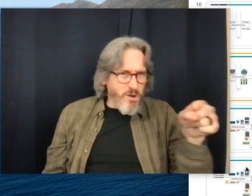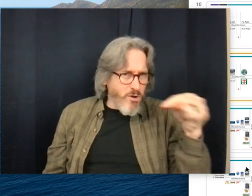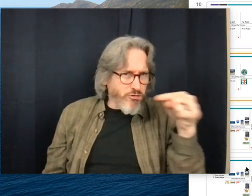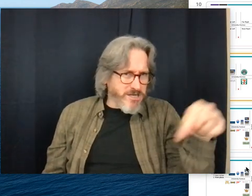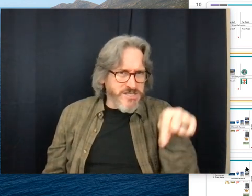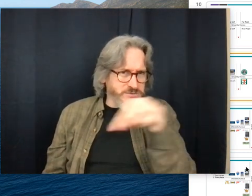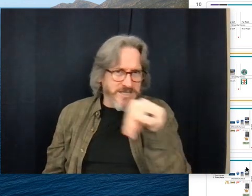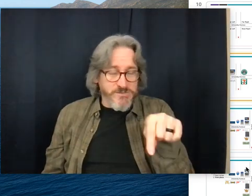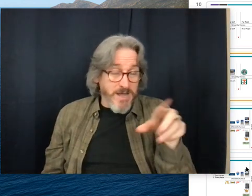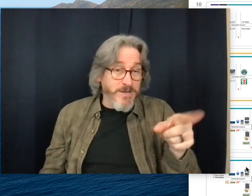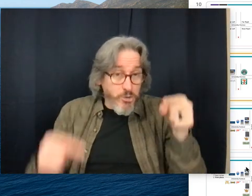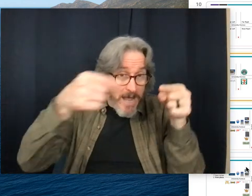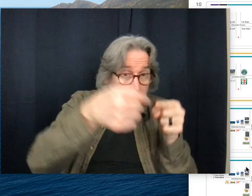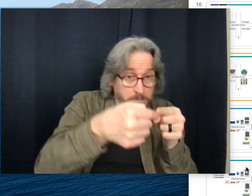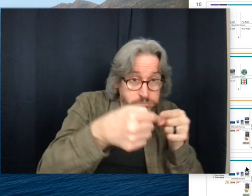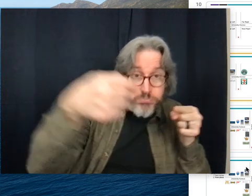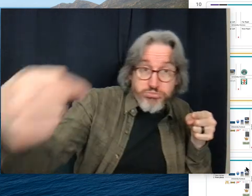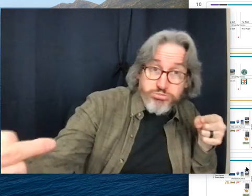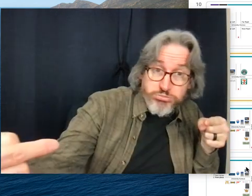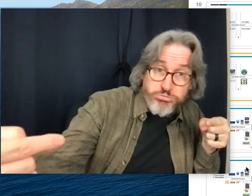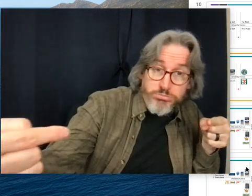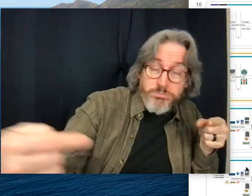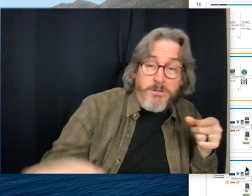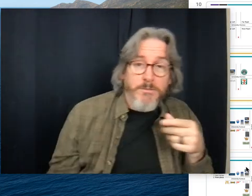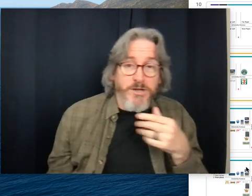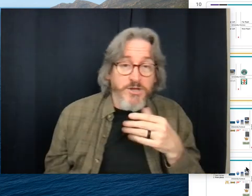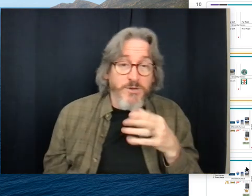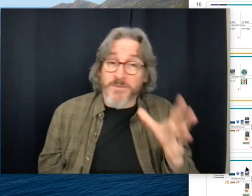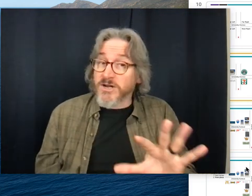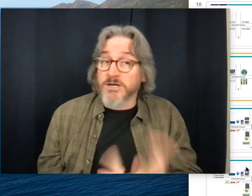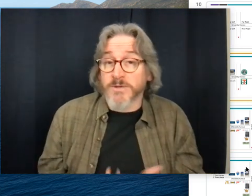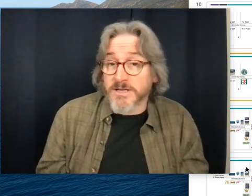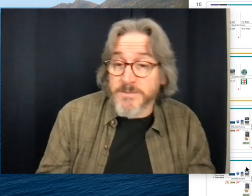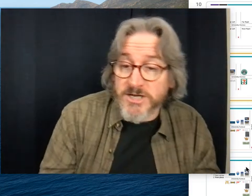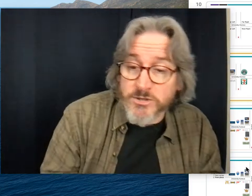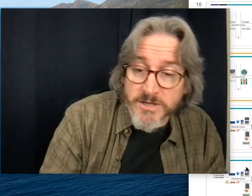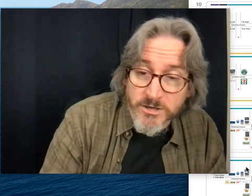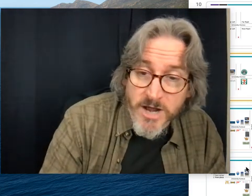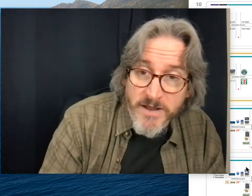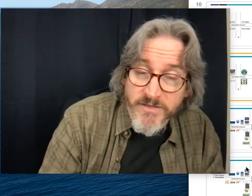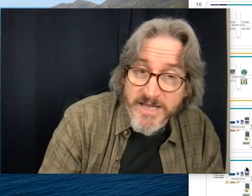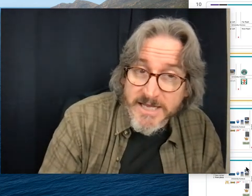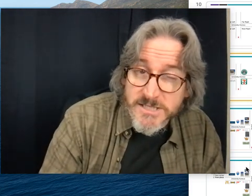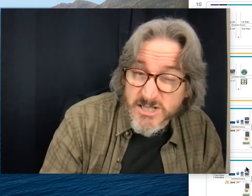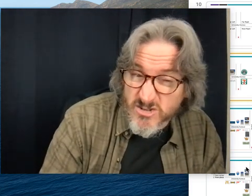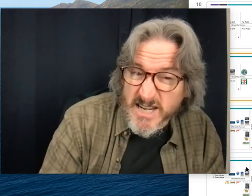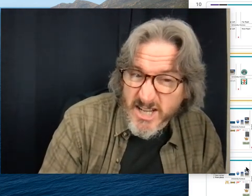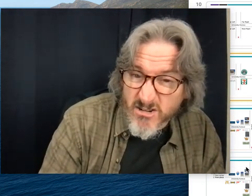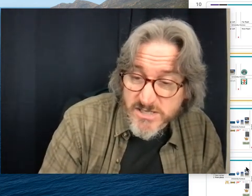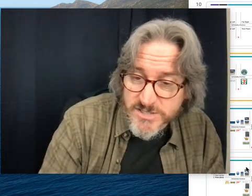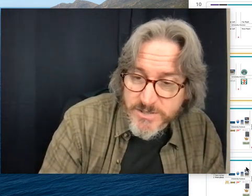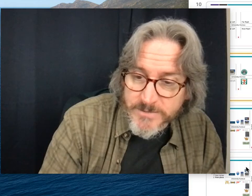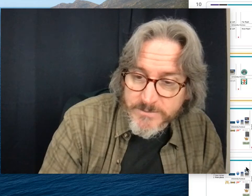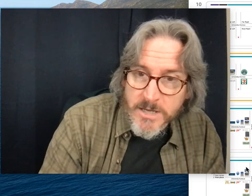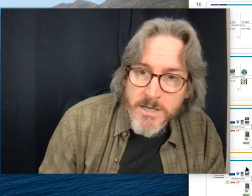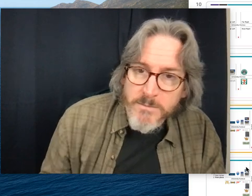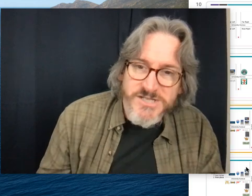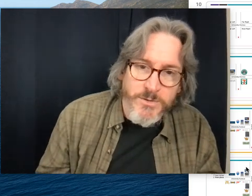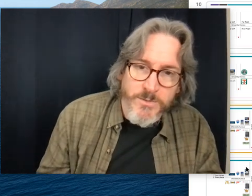tend to go across the street this way. I mean, you can, but you have to be very clear with it to make sure that they're not thinking it's directly across the